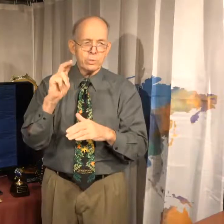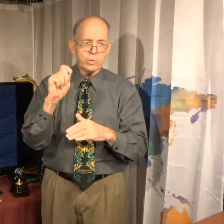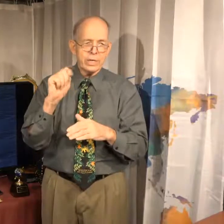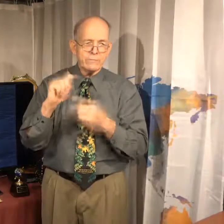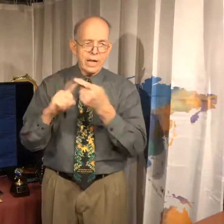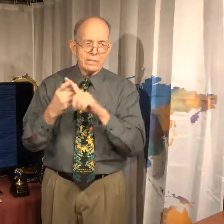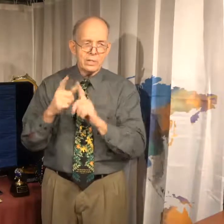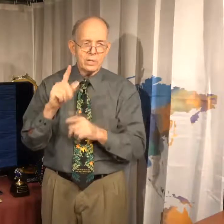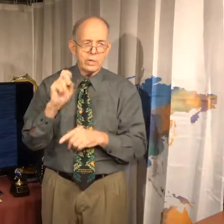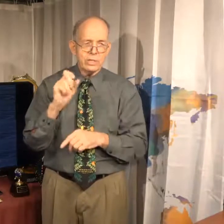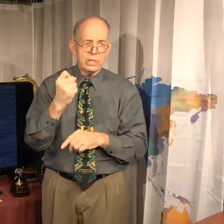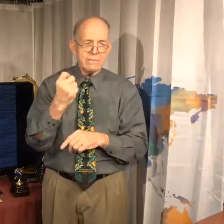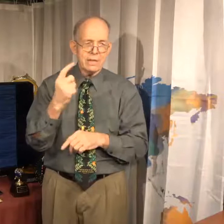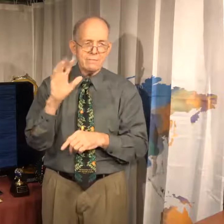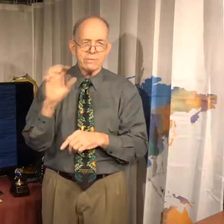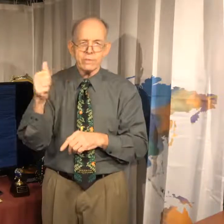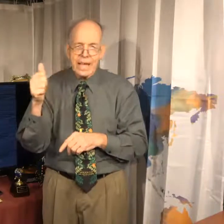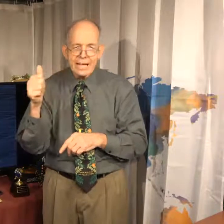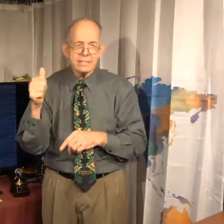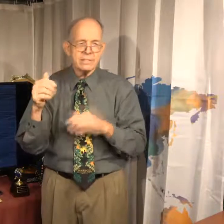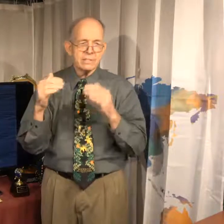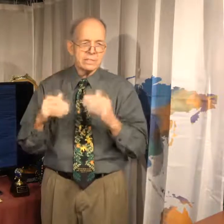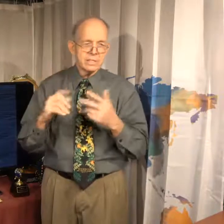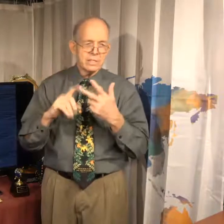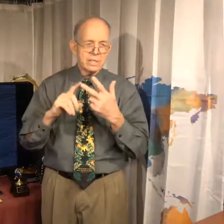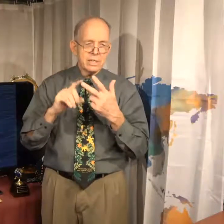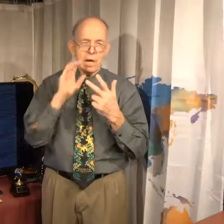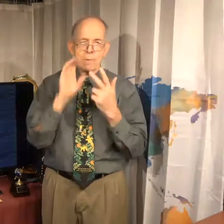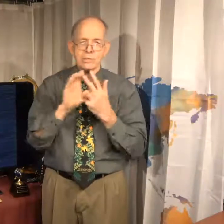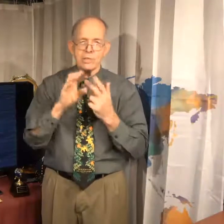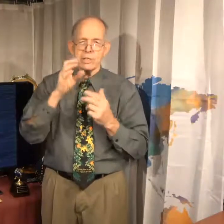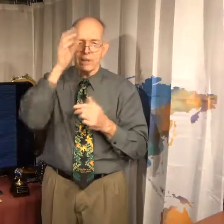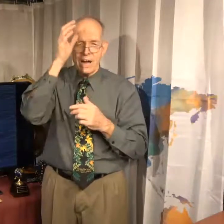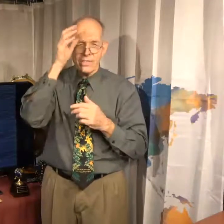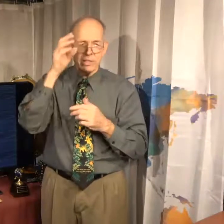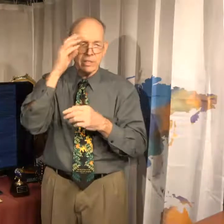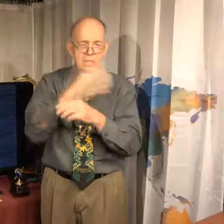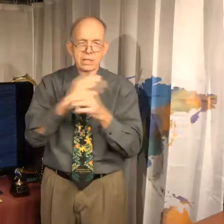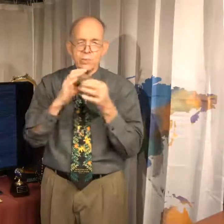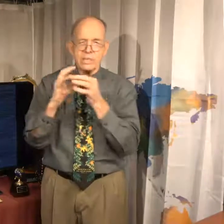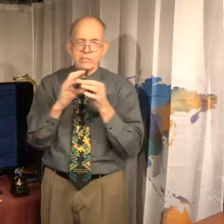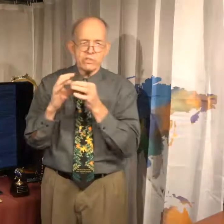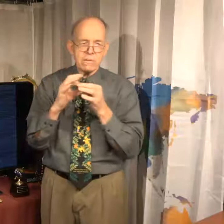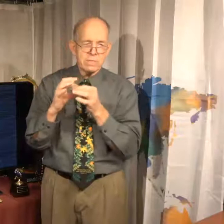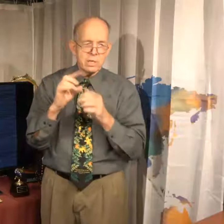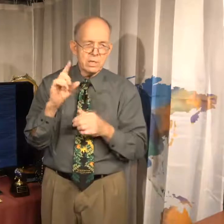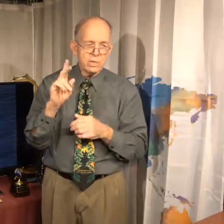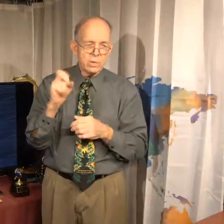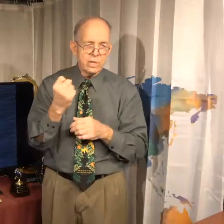importunate friend, Luke 11:5-10. A picture, the father, the son, relationship,